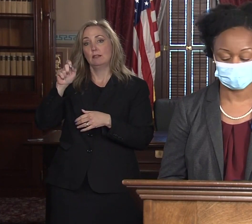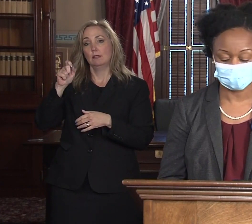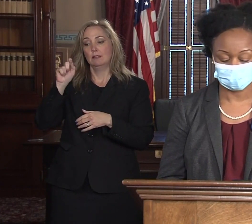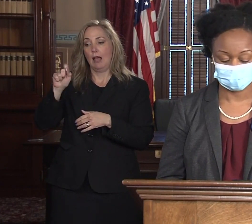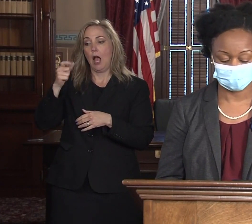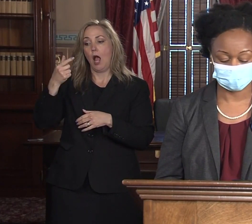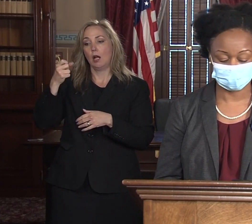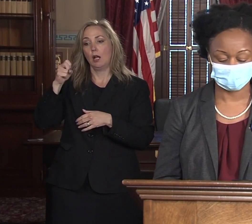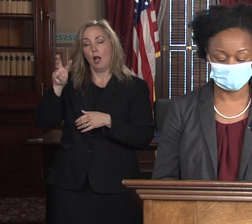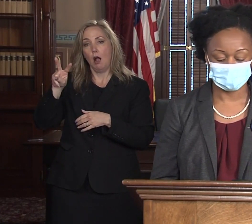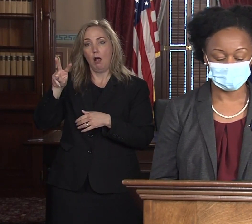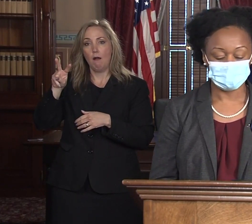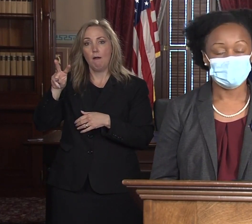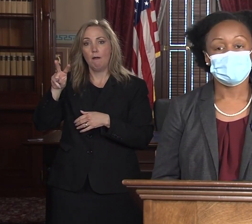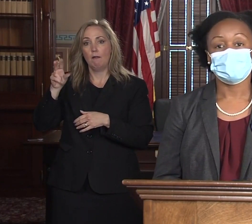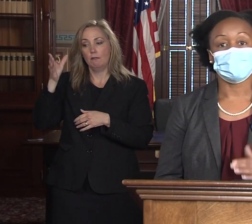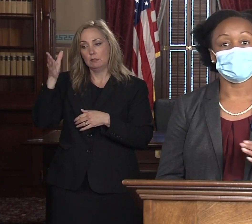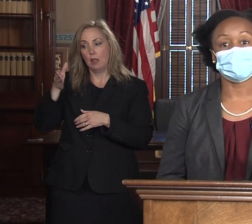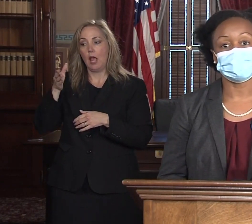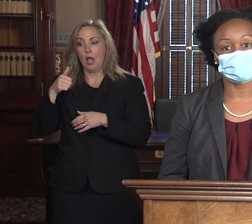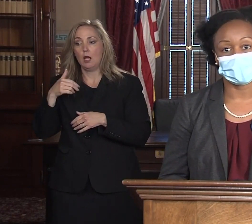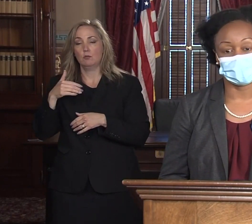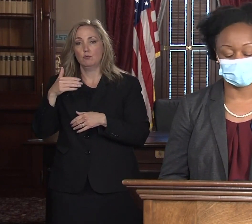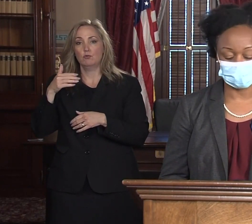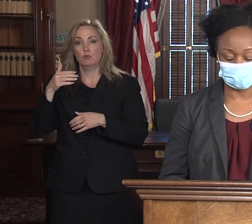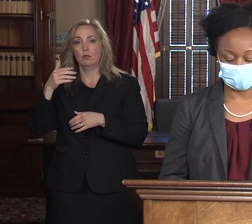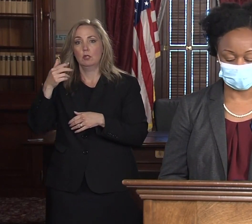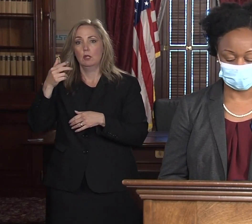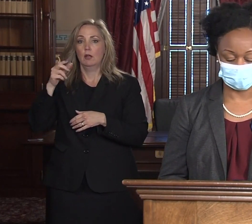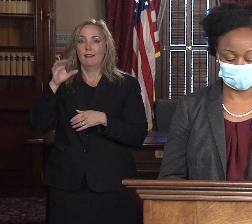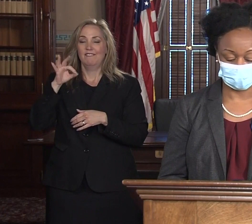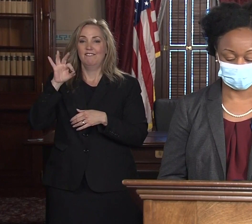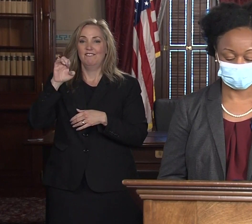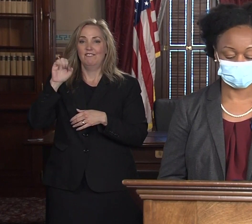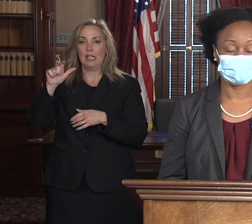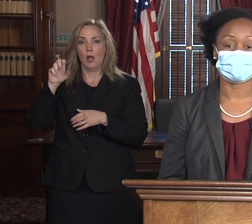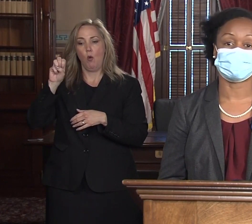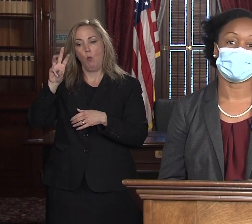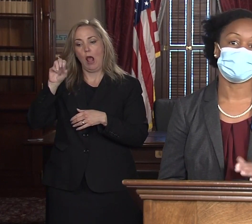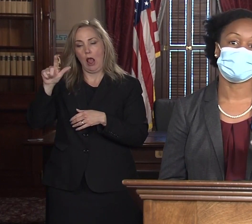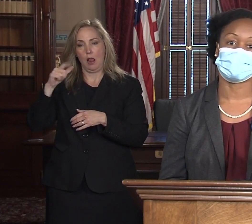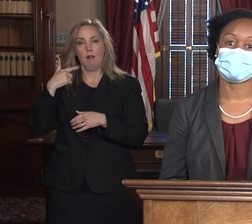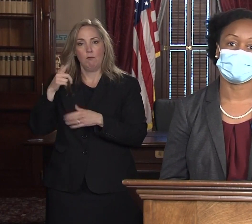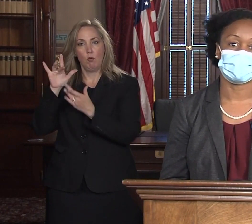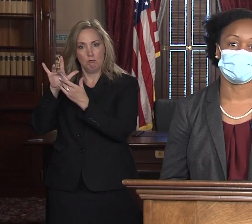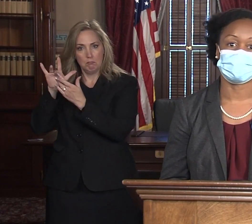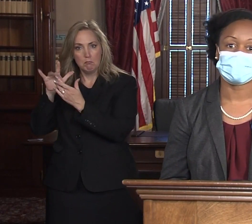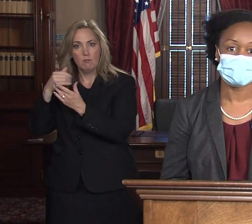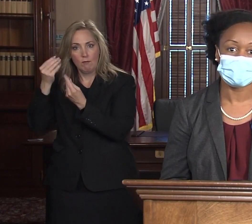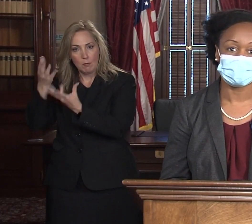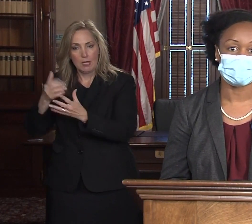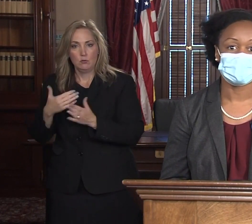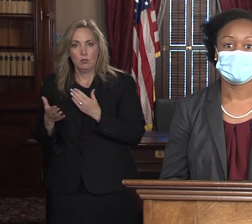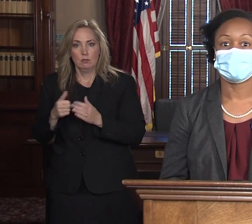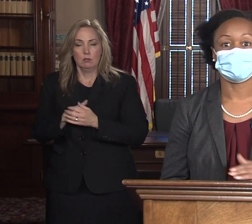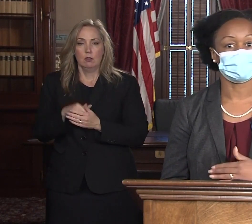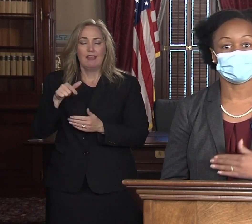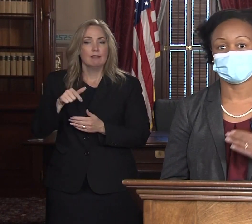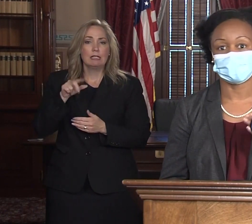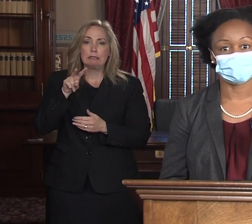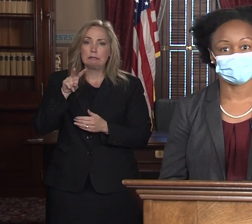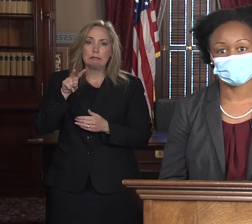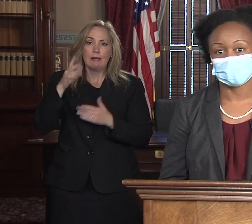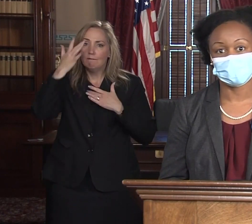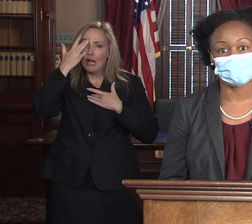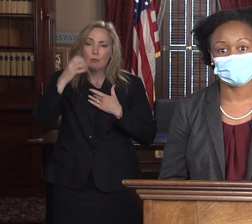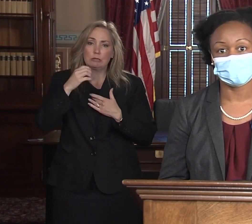www.michigan.gov/staywell for more resources. We're all in this fight against COVID-19 together. This virus doesn't care about your skin color, it doesn't care